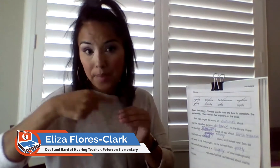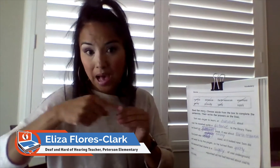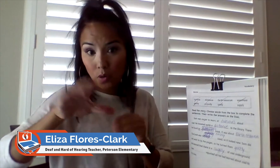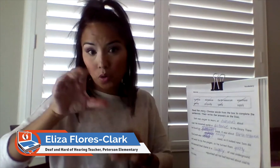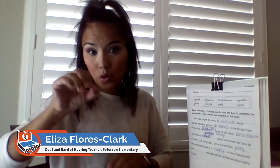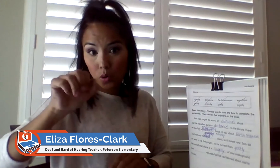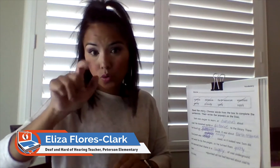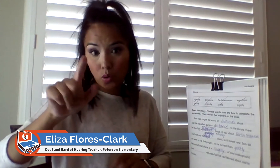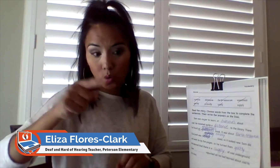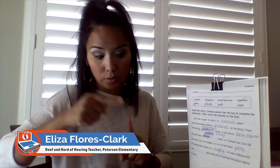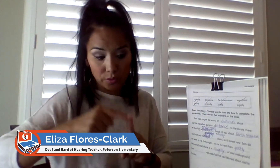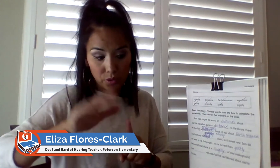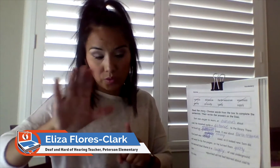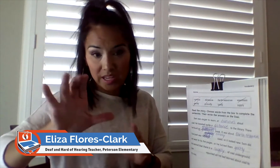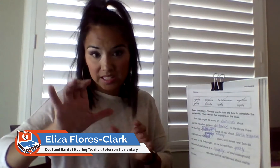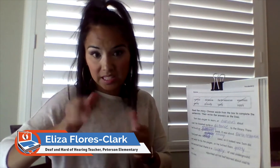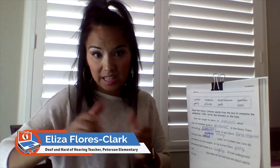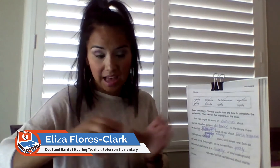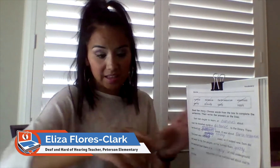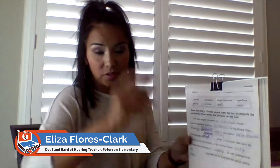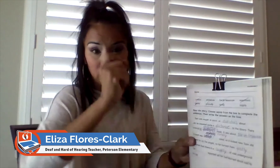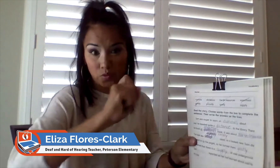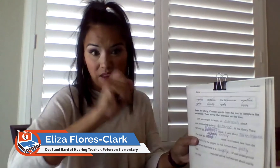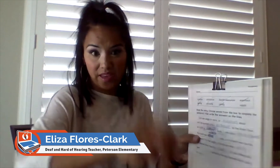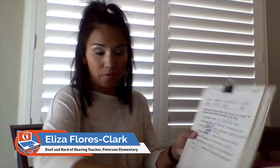about coal to his class. So let's write that one in.